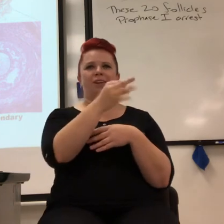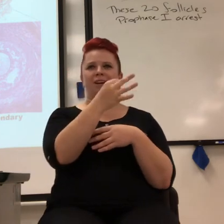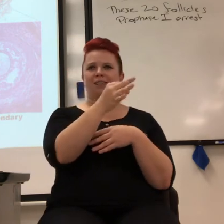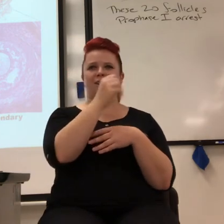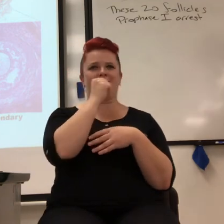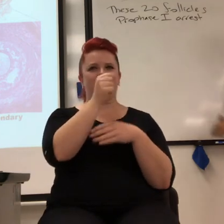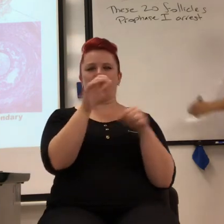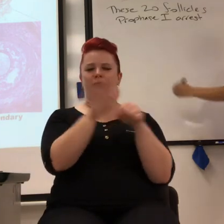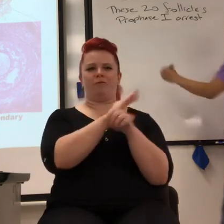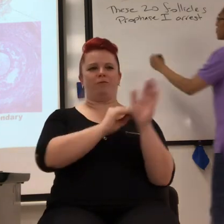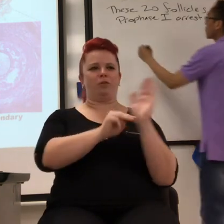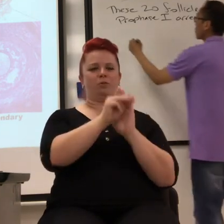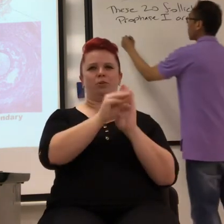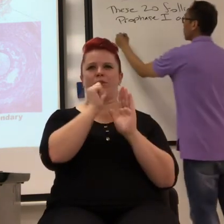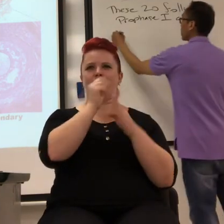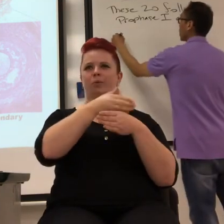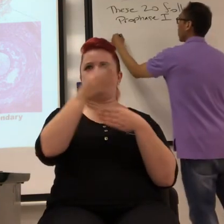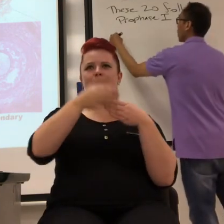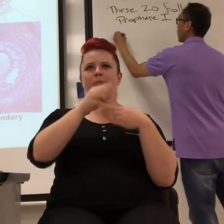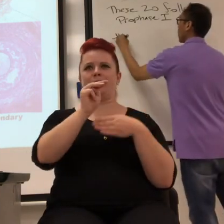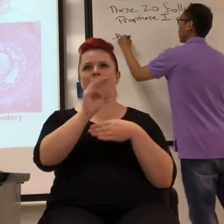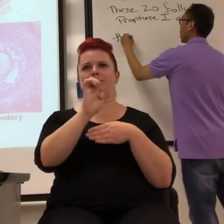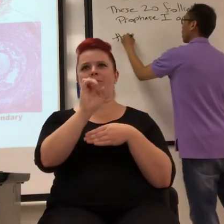don't do that.